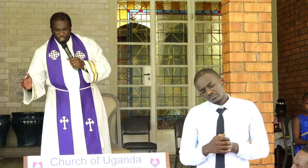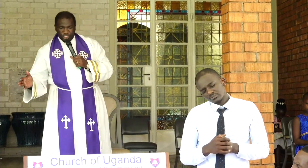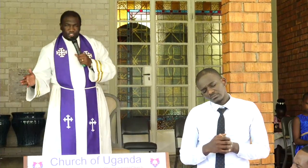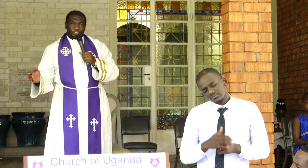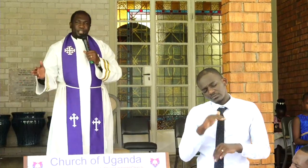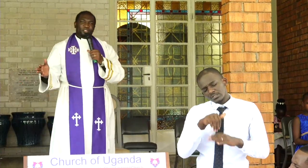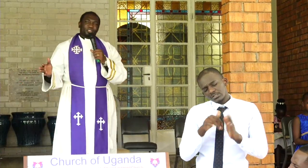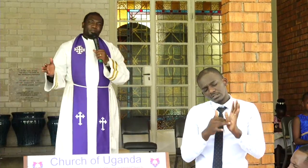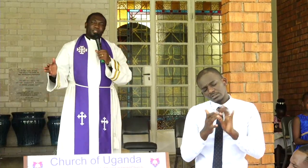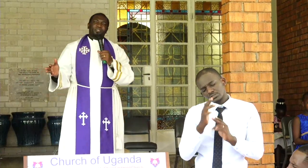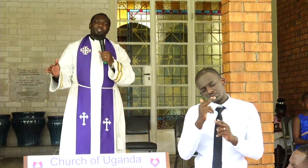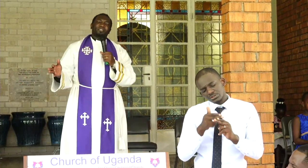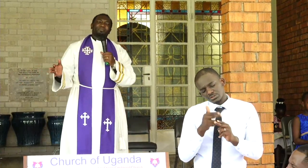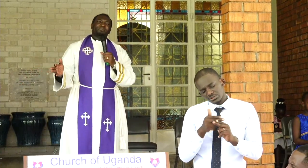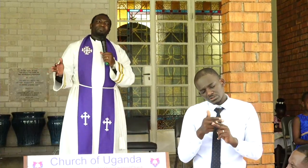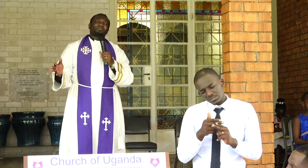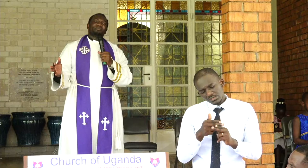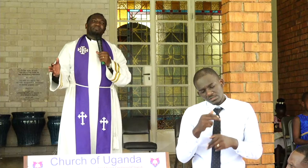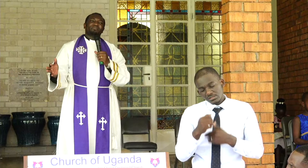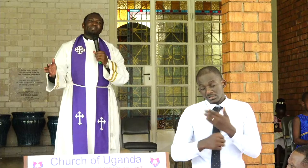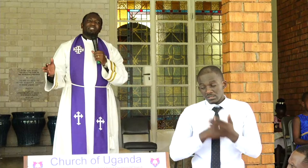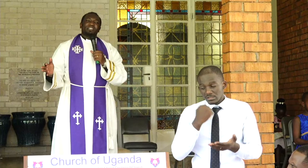In Jesus Christ, our Lord.